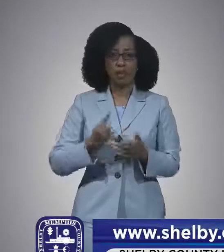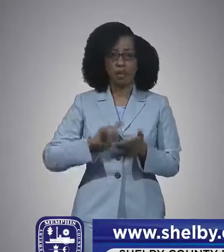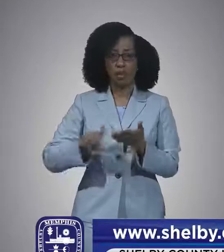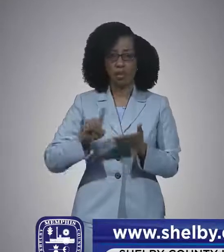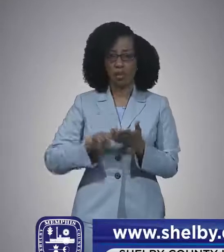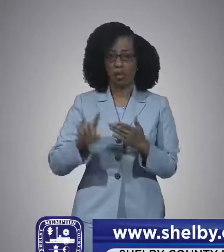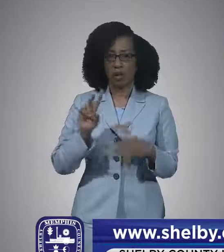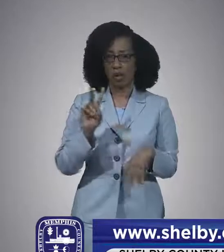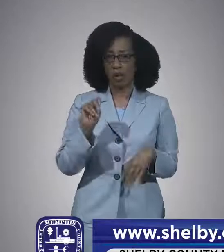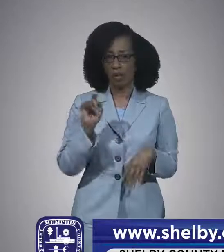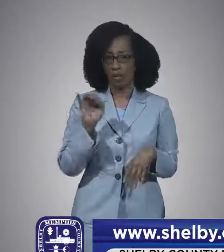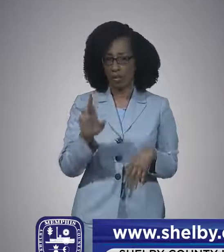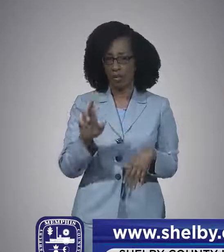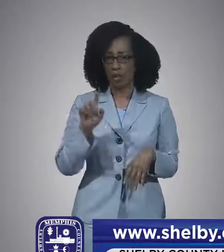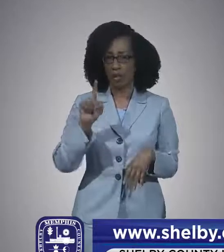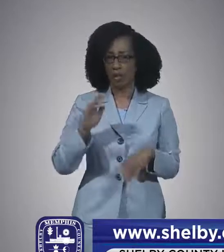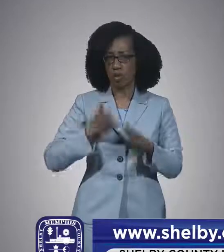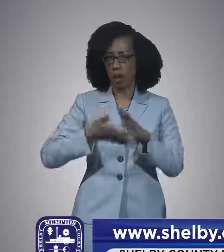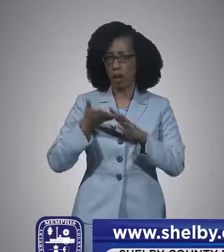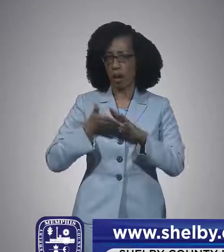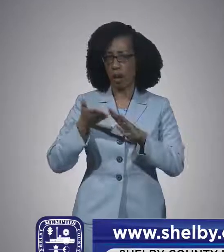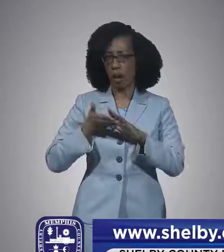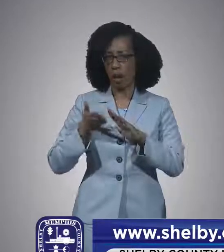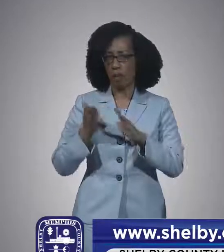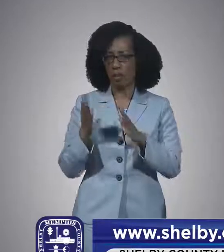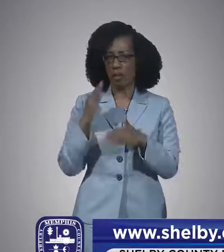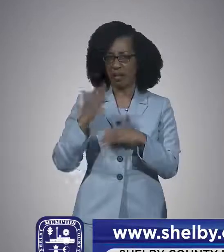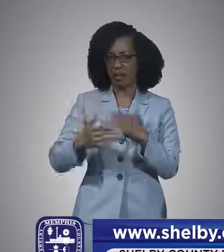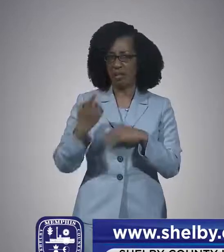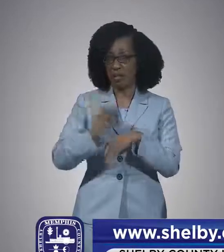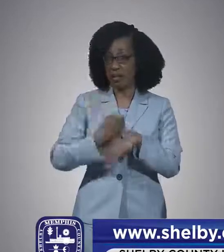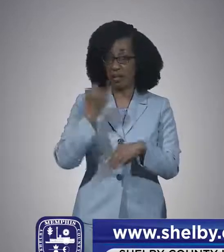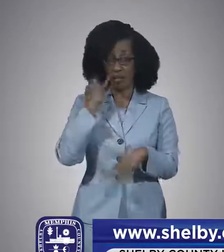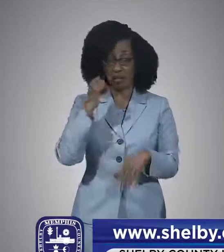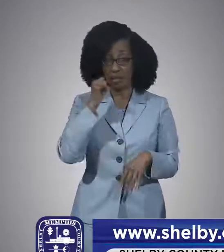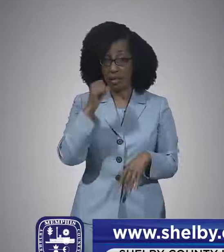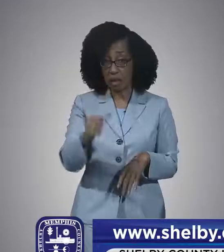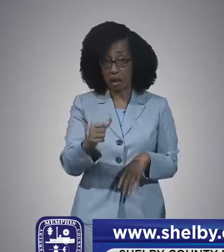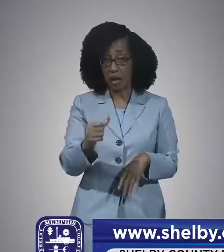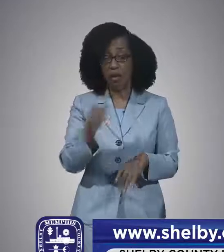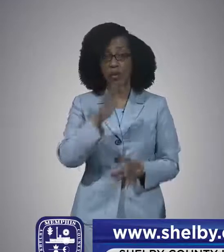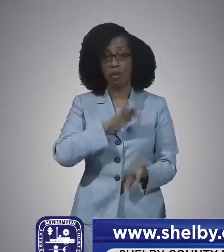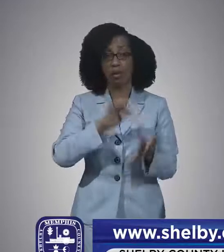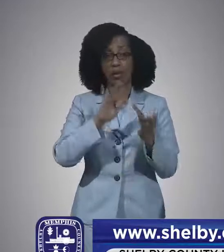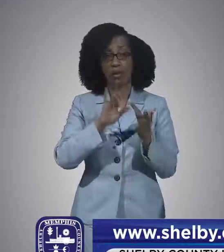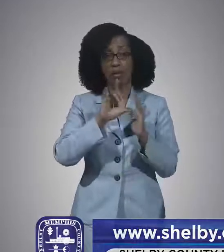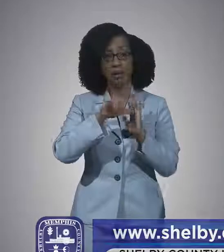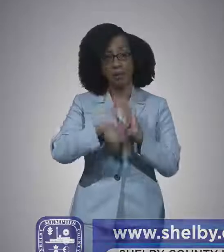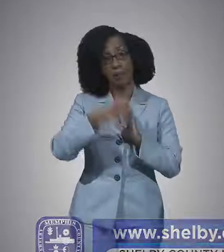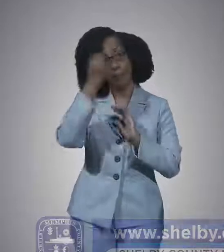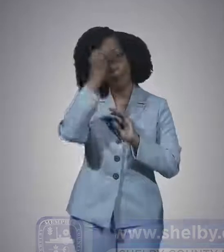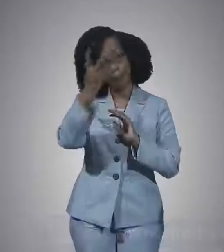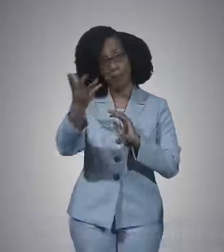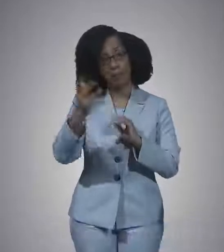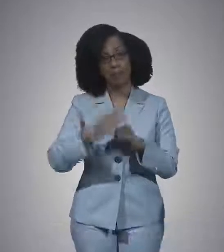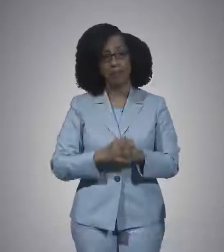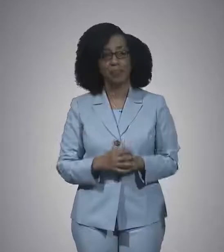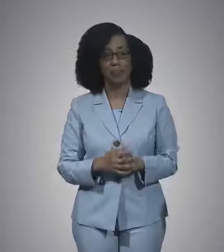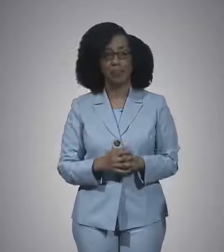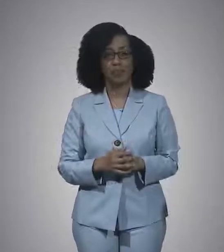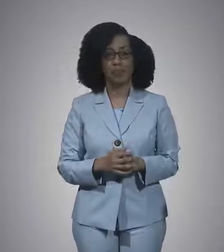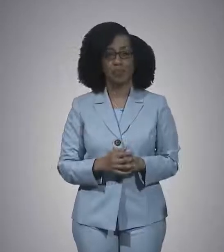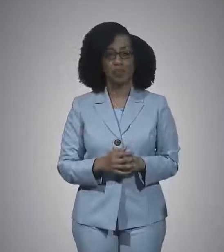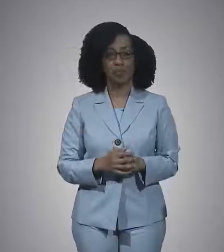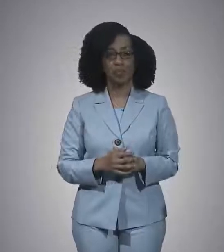should have that back up and running by the close of business today. If not, I'll get back with you with an update. Go back to